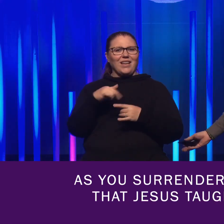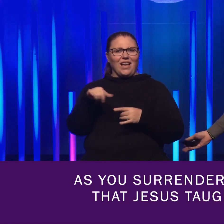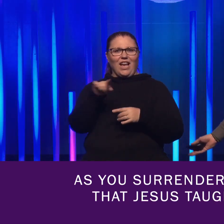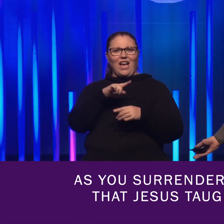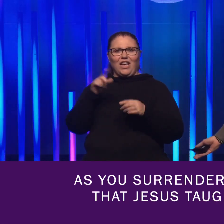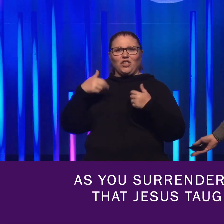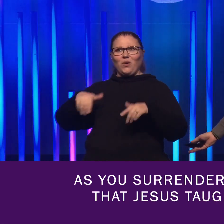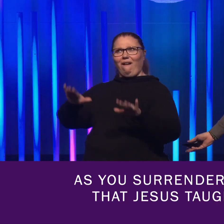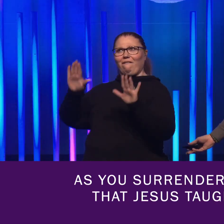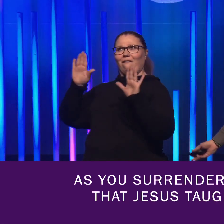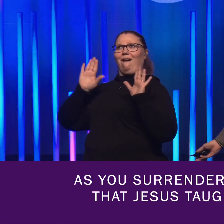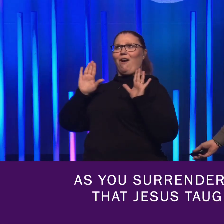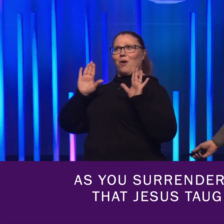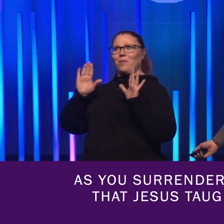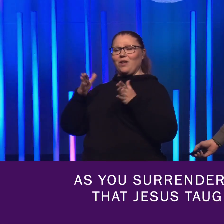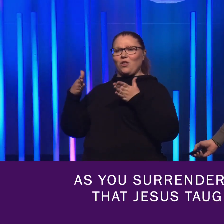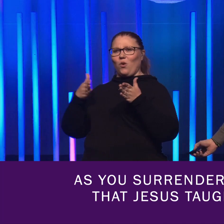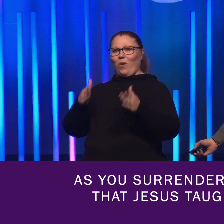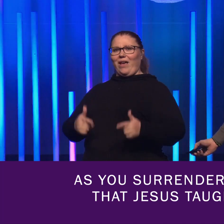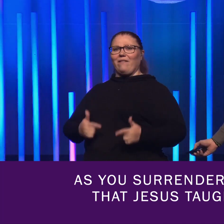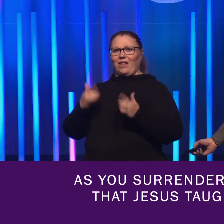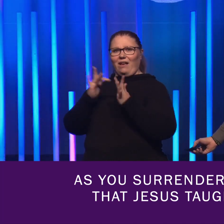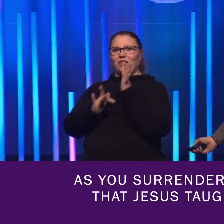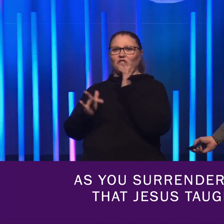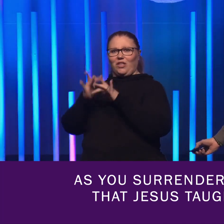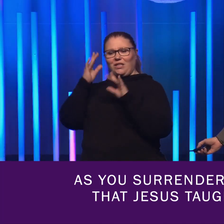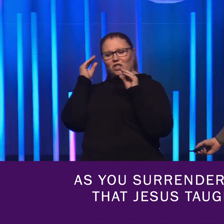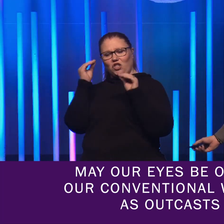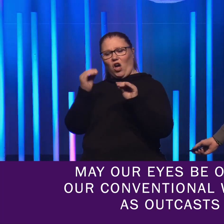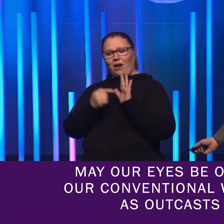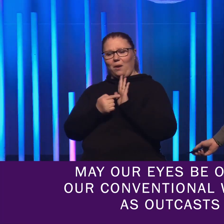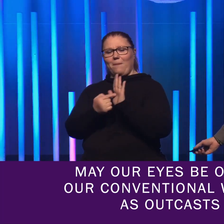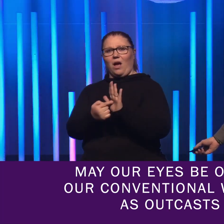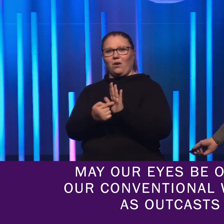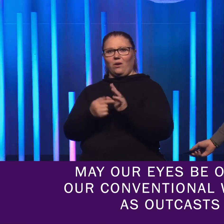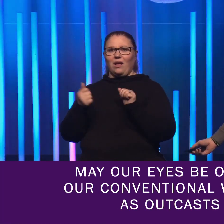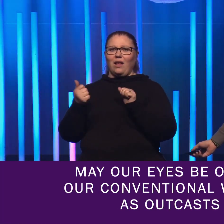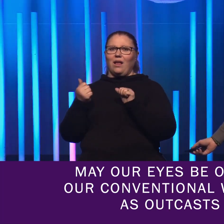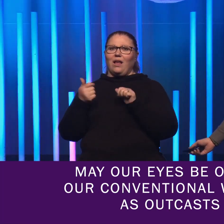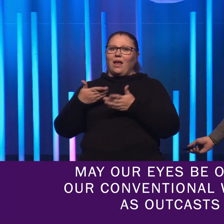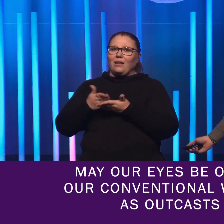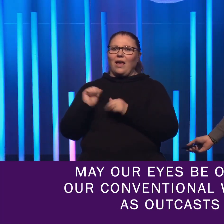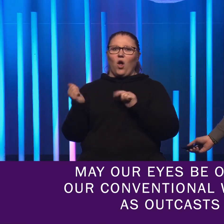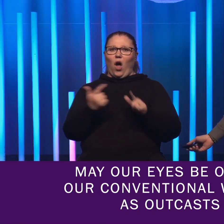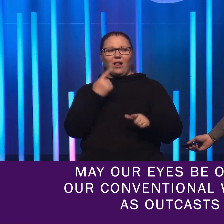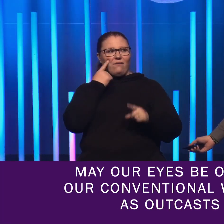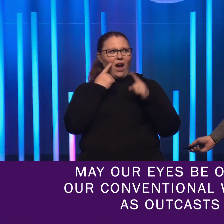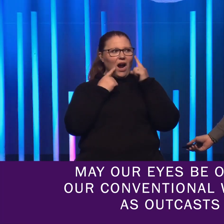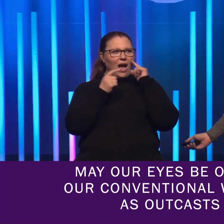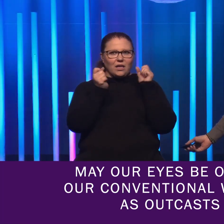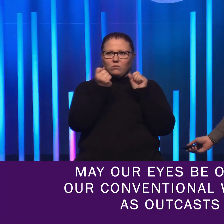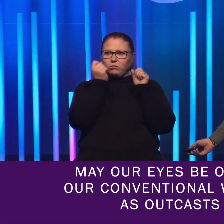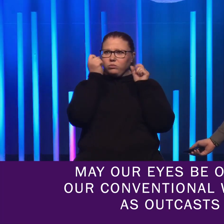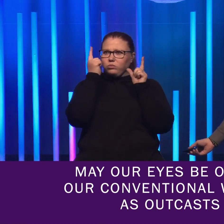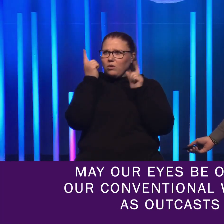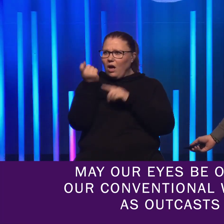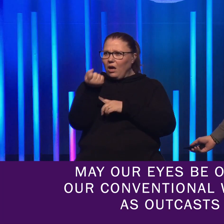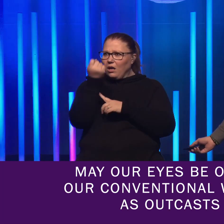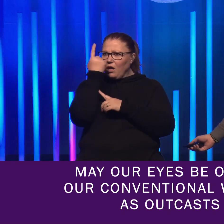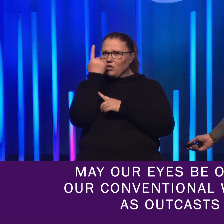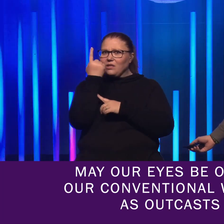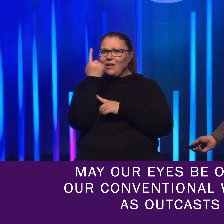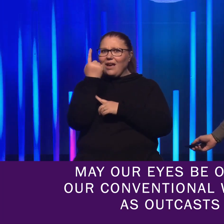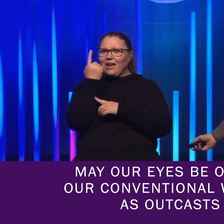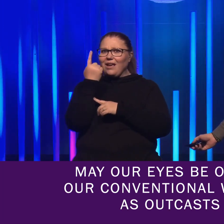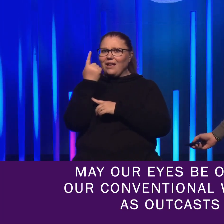that Jesus taught and modeled. And may all of our eyes be opened to the ones that our conventional